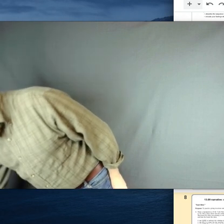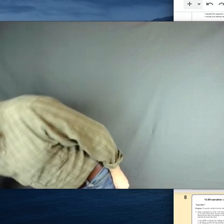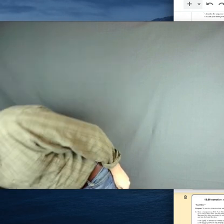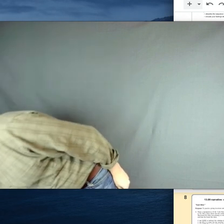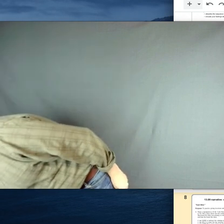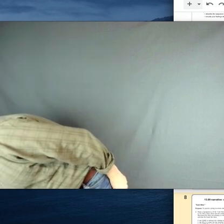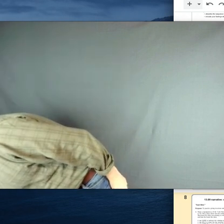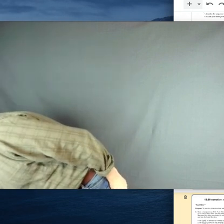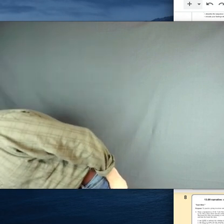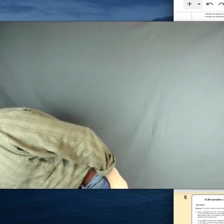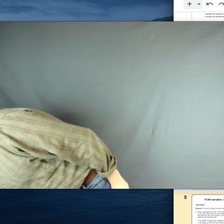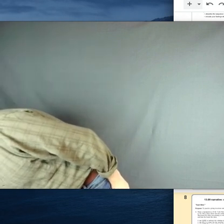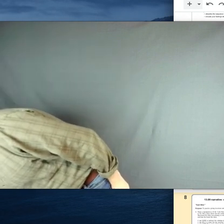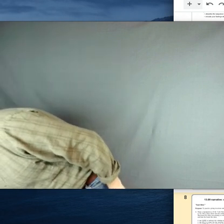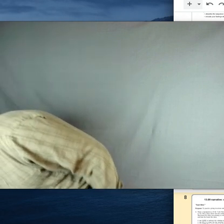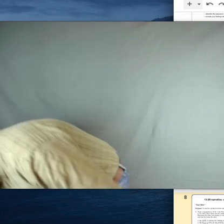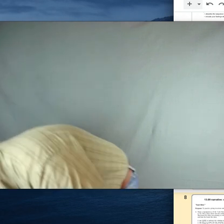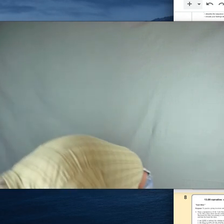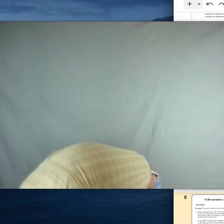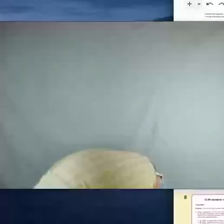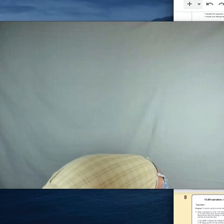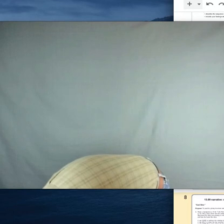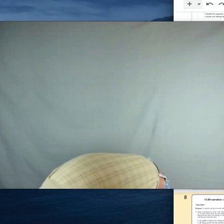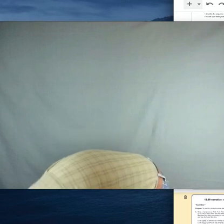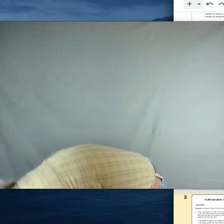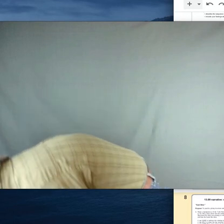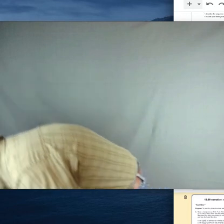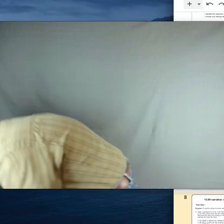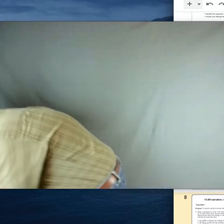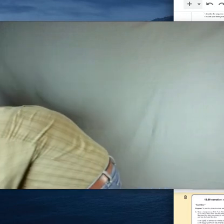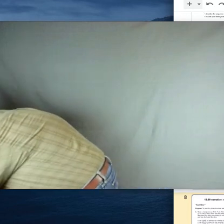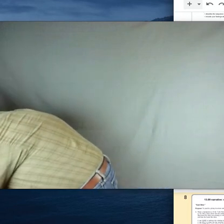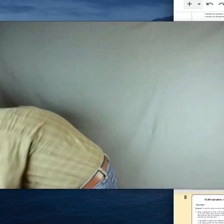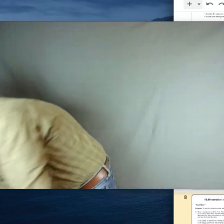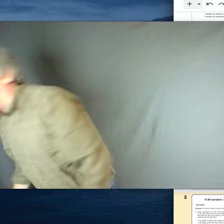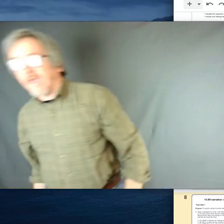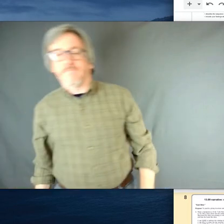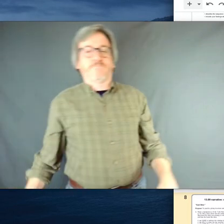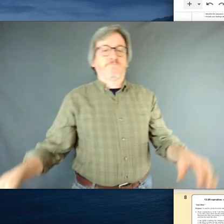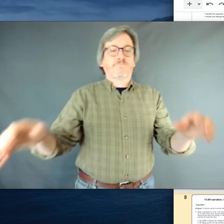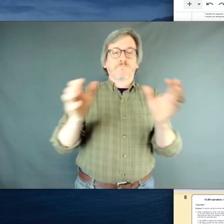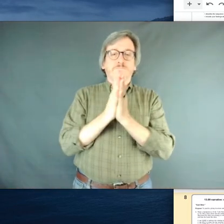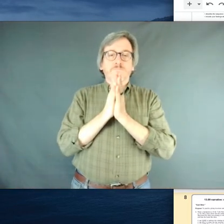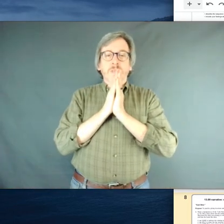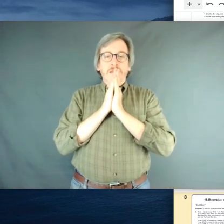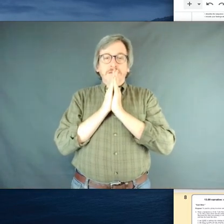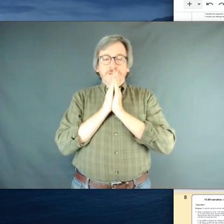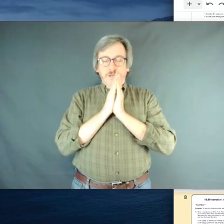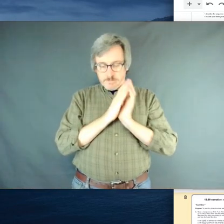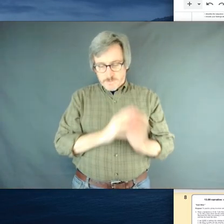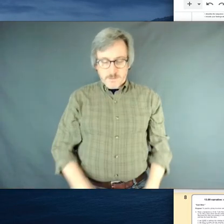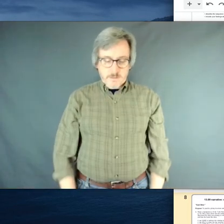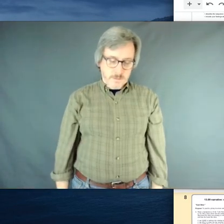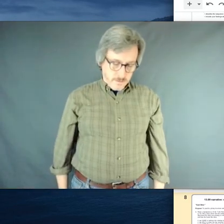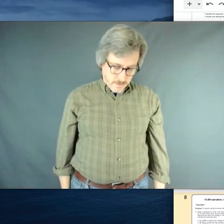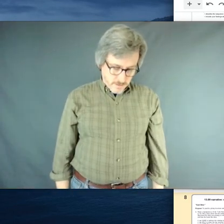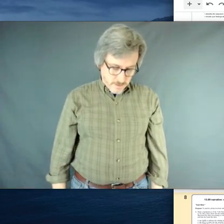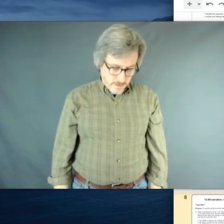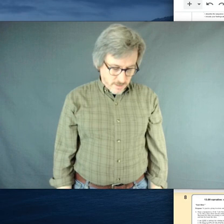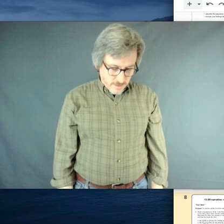Yeah, come over here. All right. You hate when I pick you up. Okay. So,